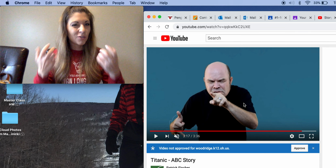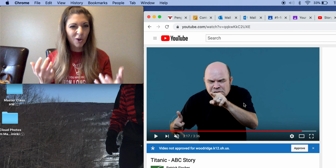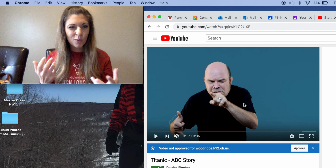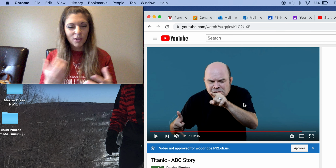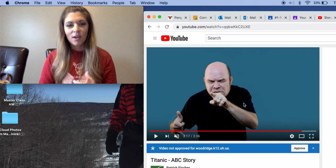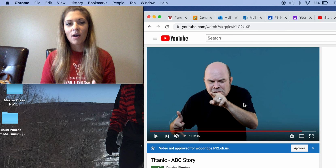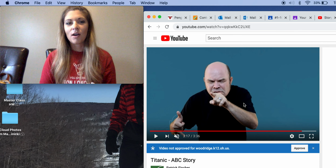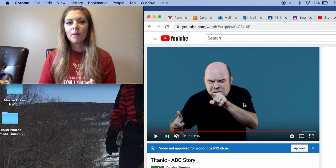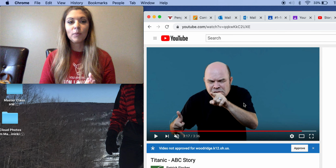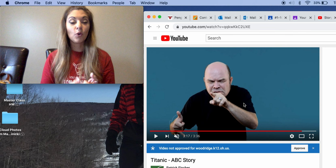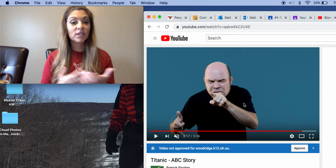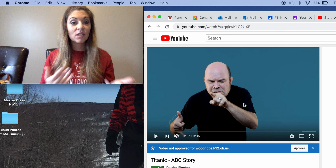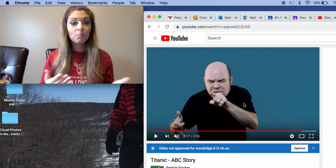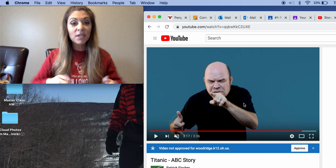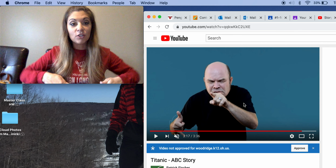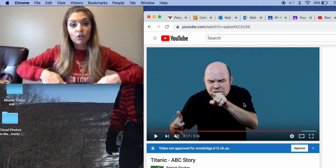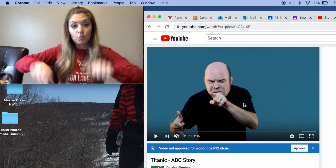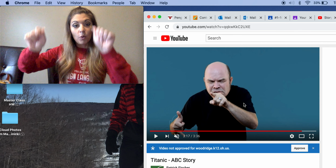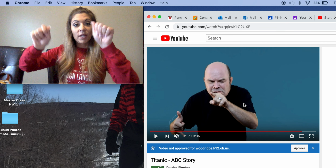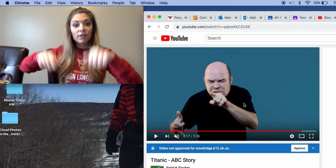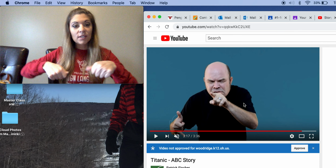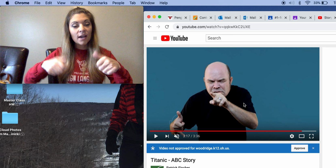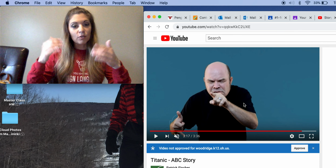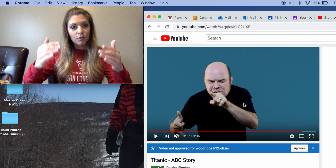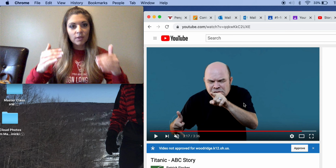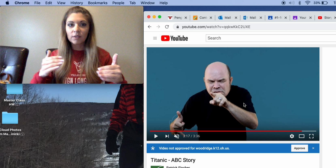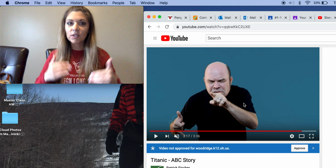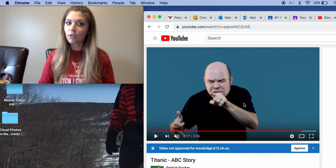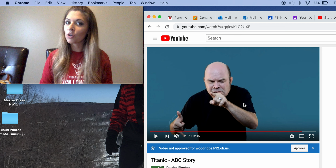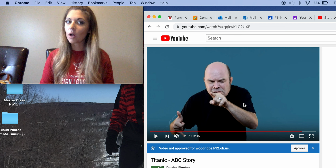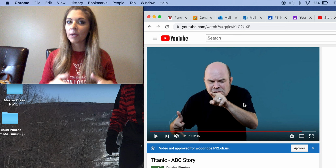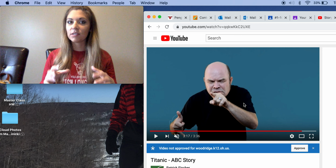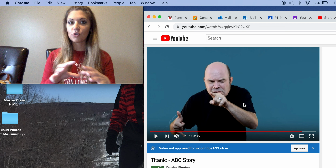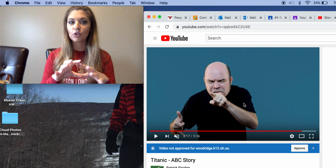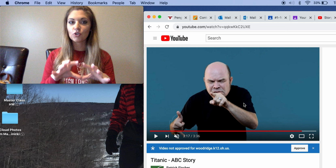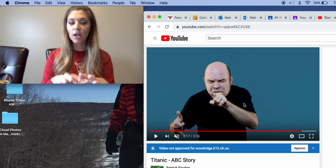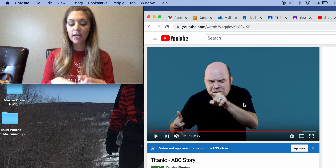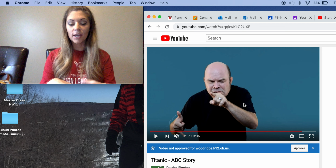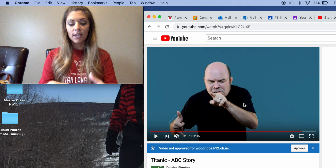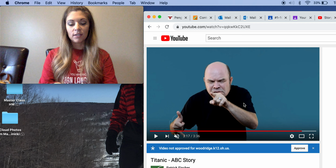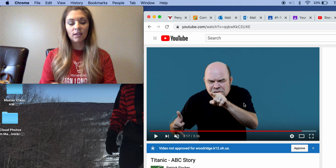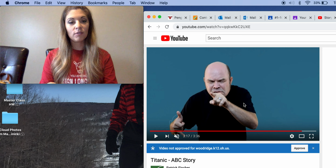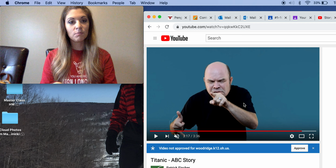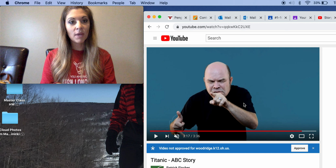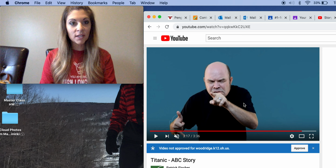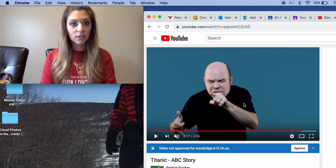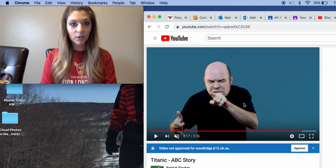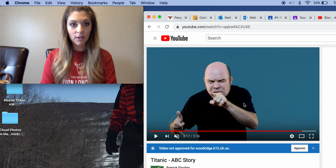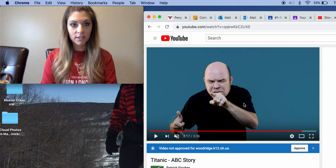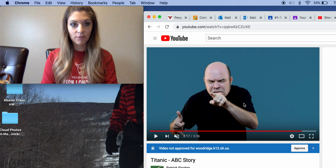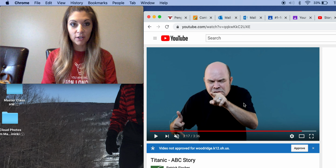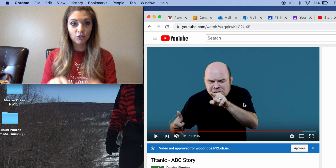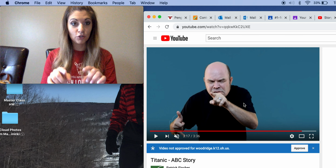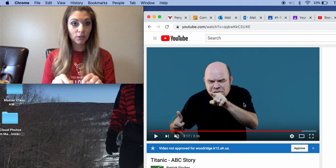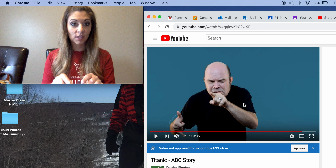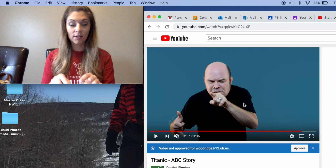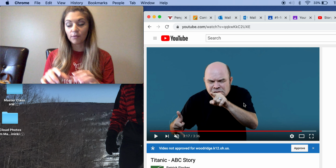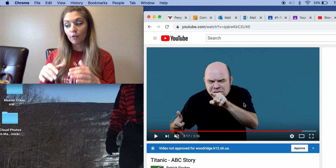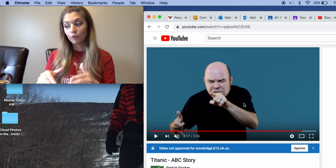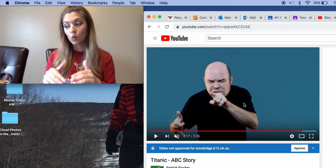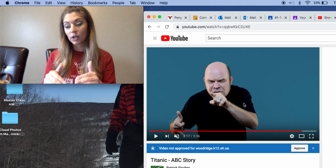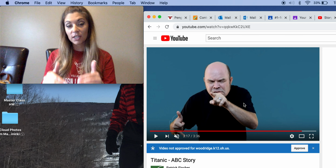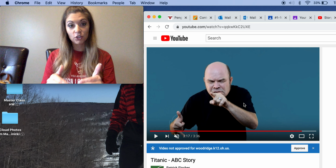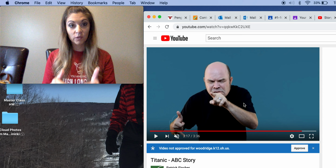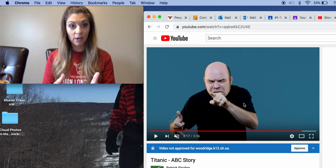helmet, going to the beach, throwing out a towel. So think of different topics, and you're going to try to think of as many different classifiers as you can think